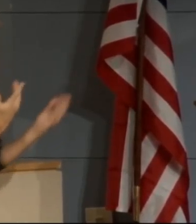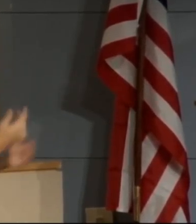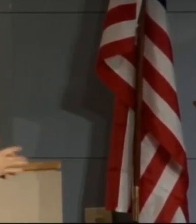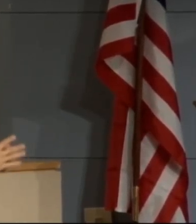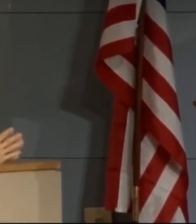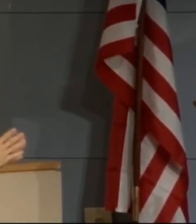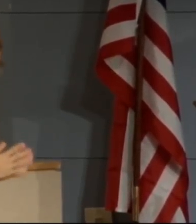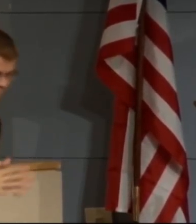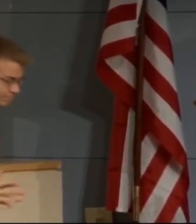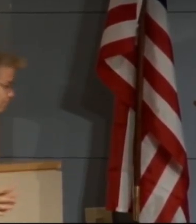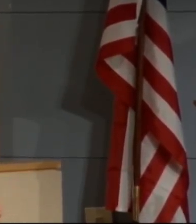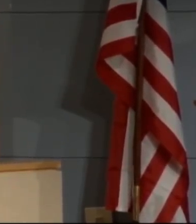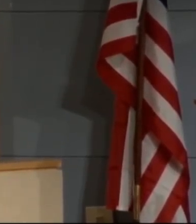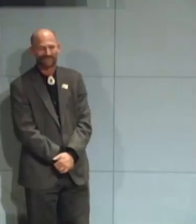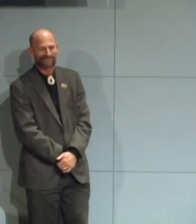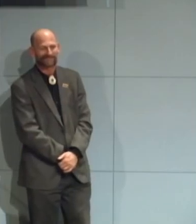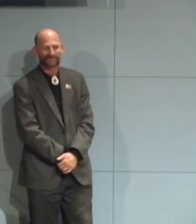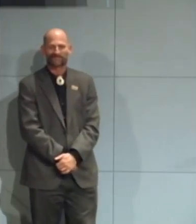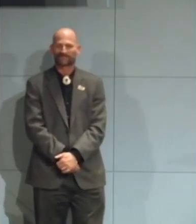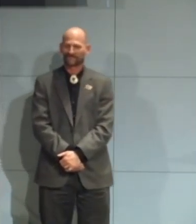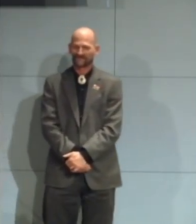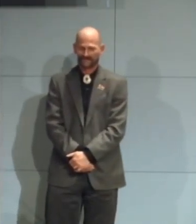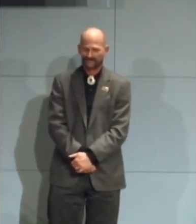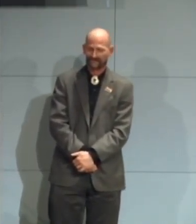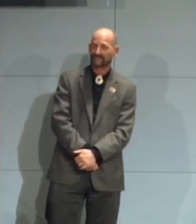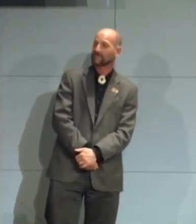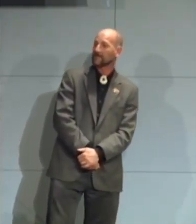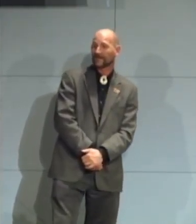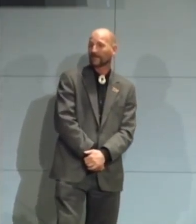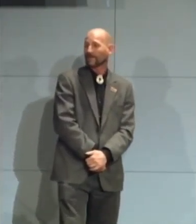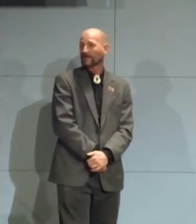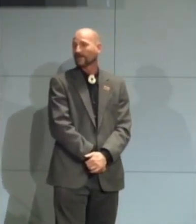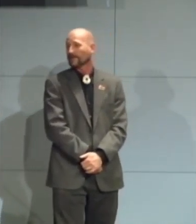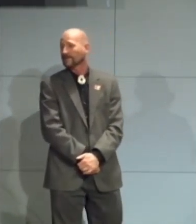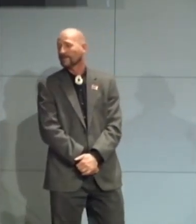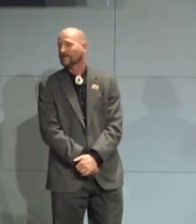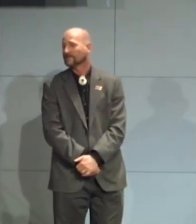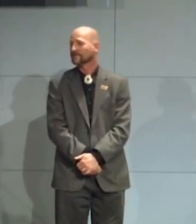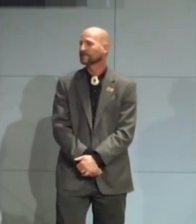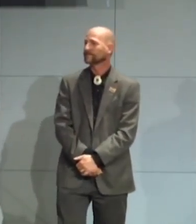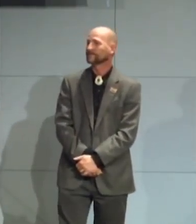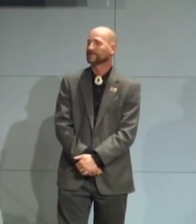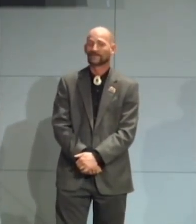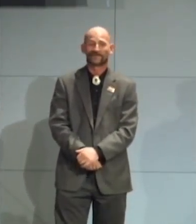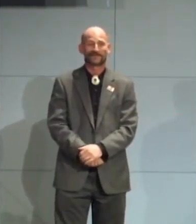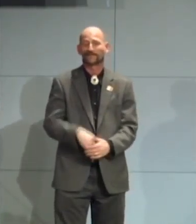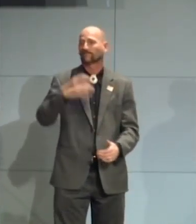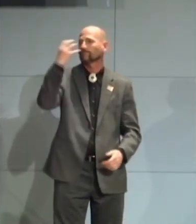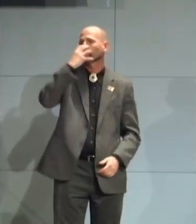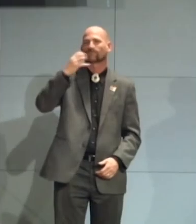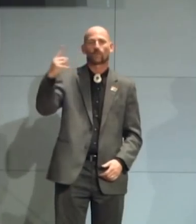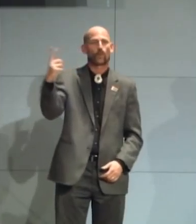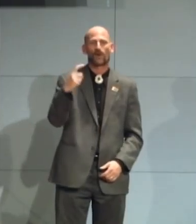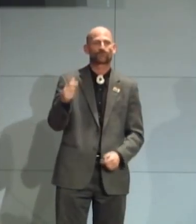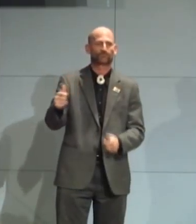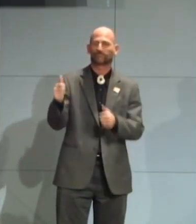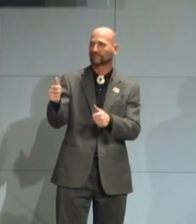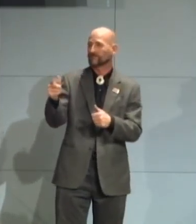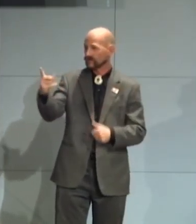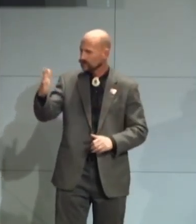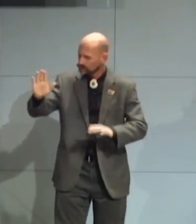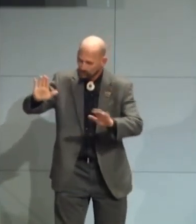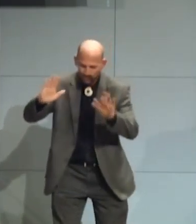that we learn from that past as we move forward into the future. Thank you all so much for being here today with me and for allowing